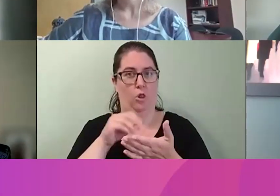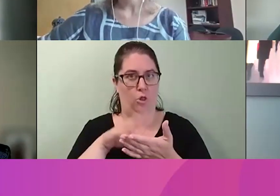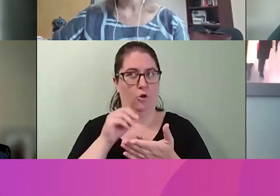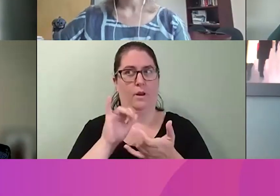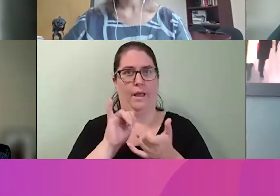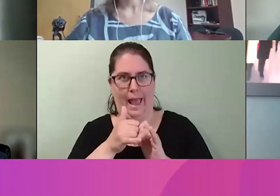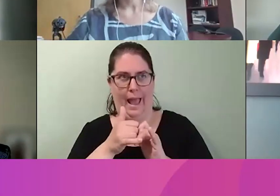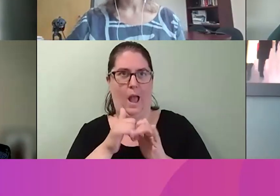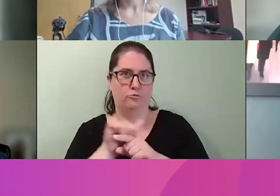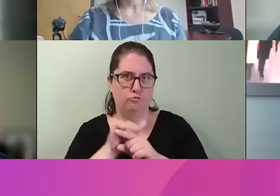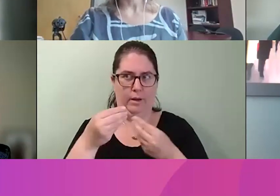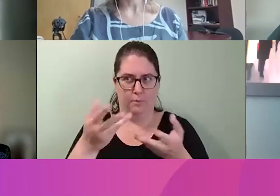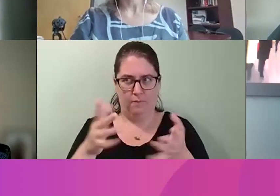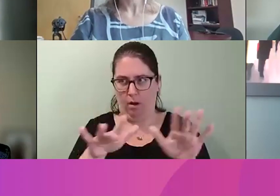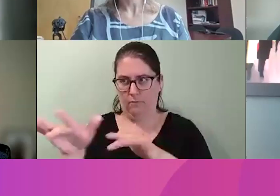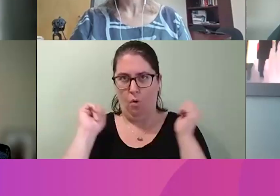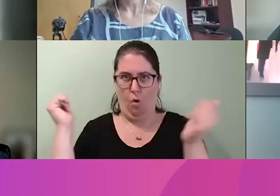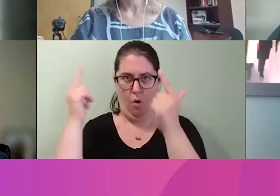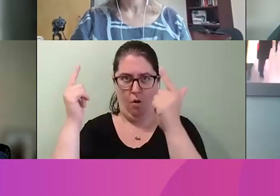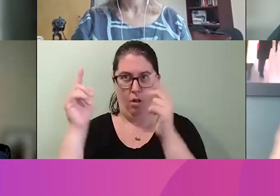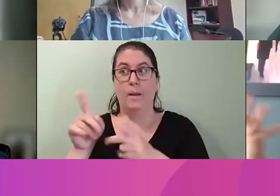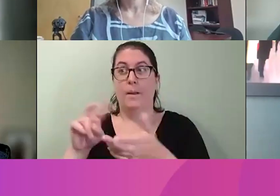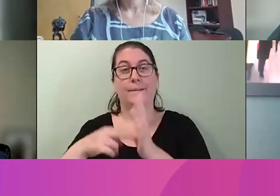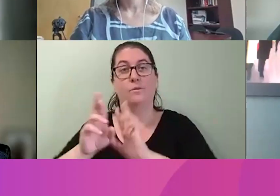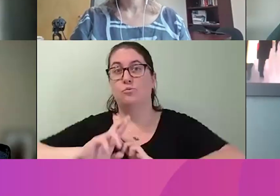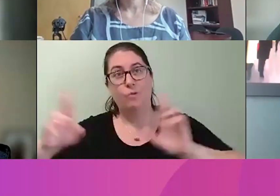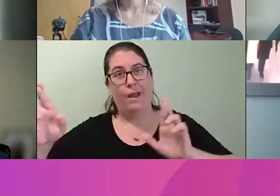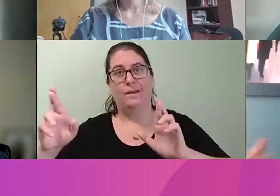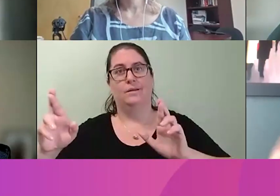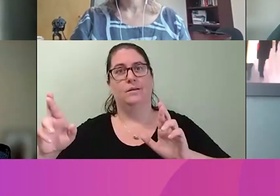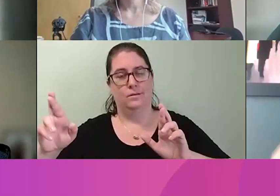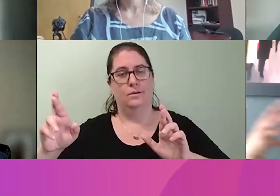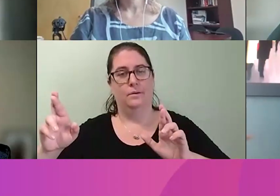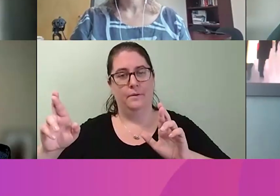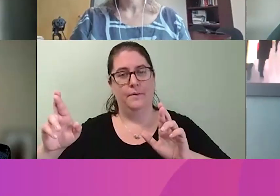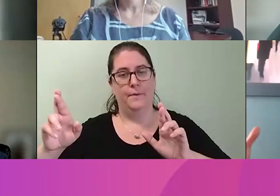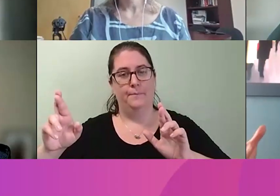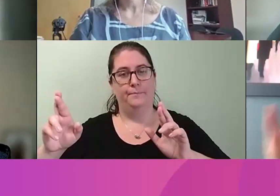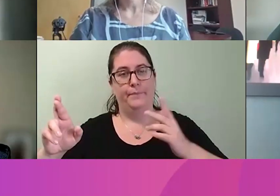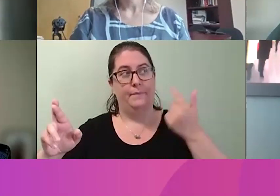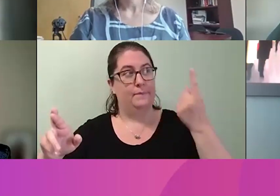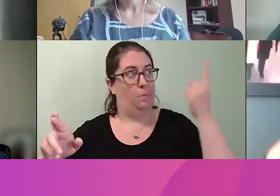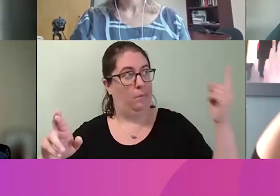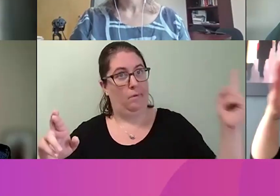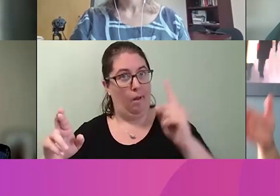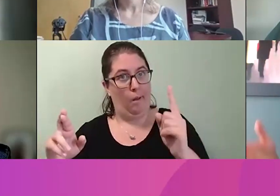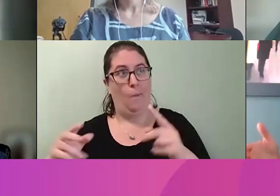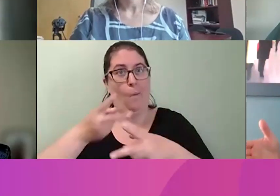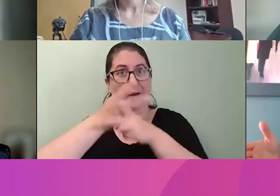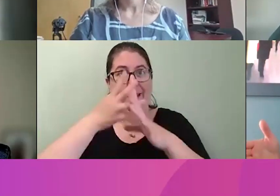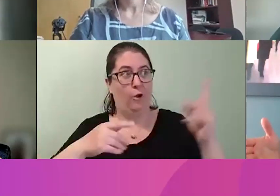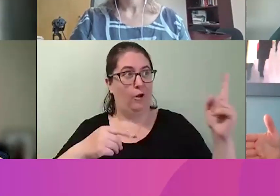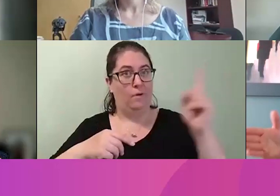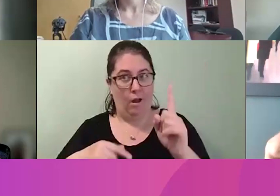module and the training. So they are ready to support the caregivers that are going